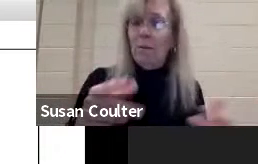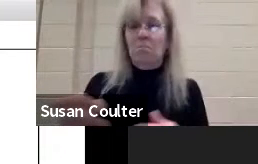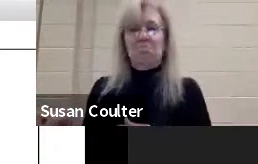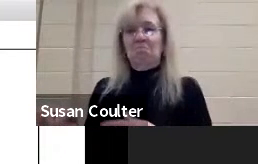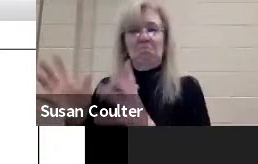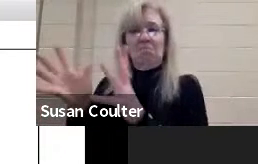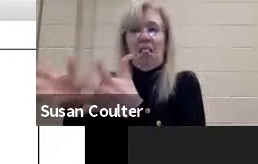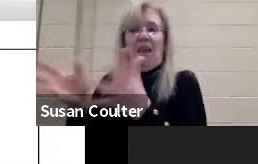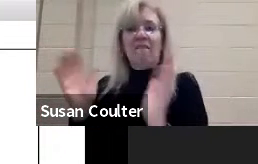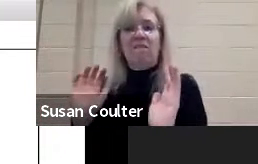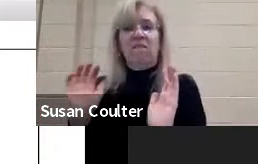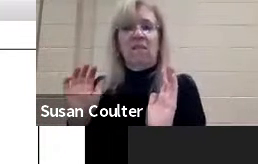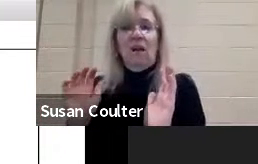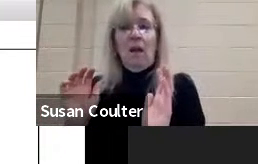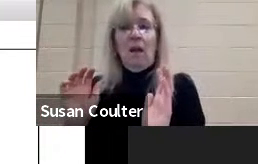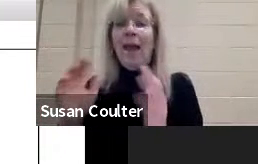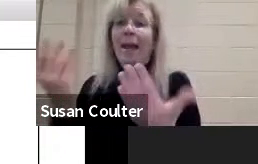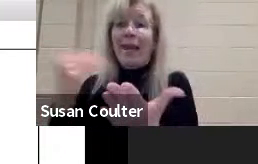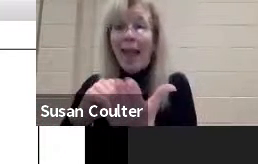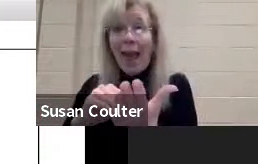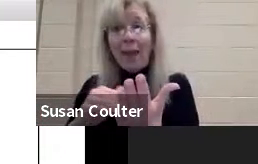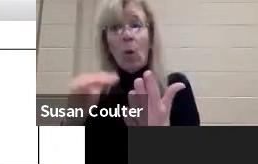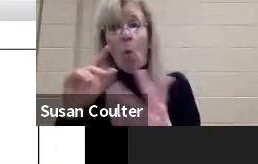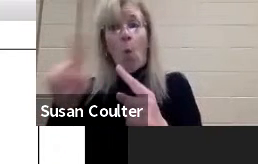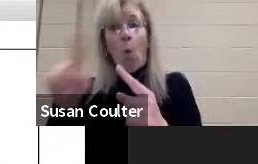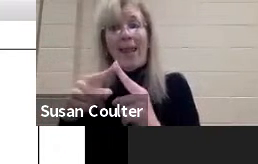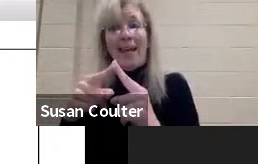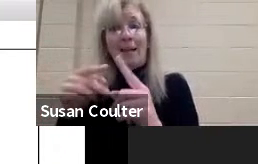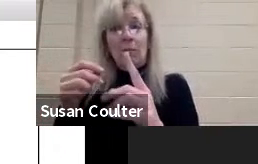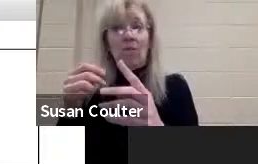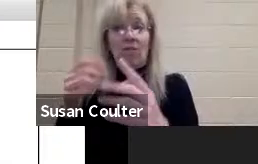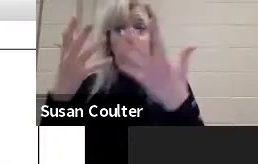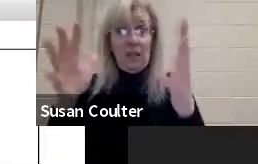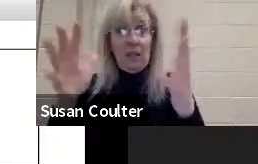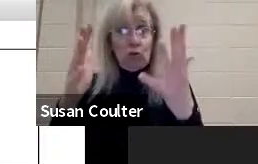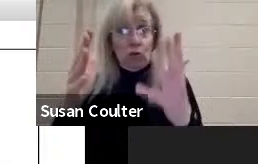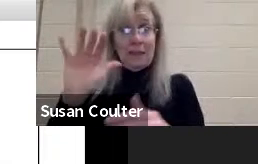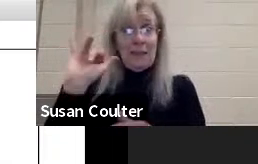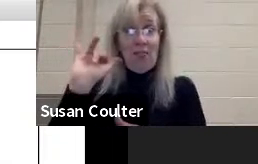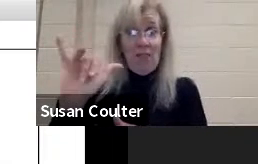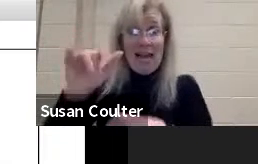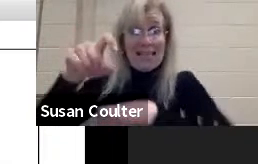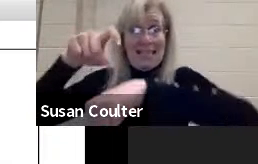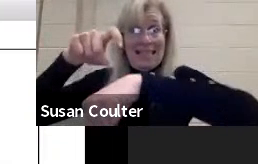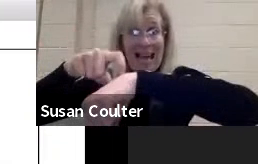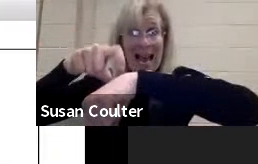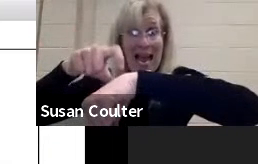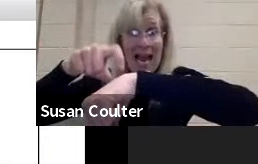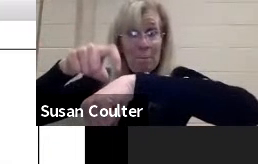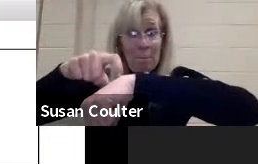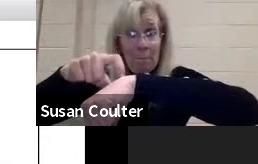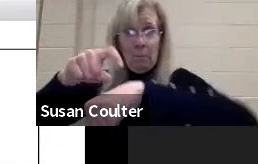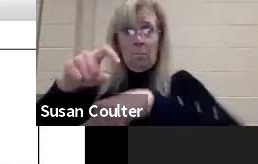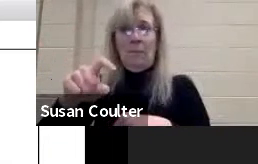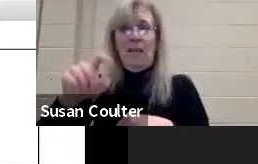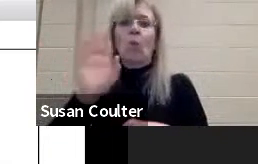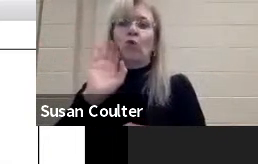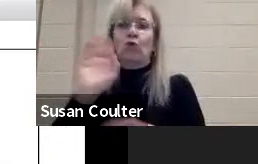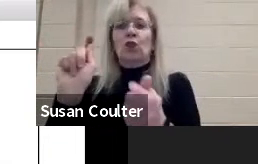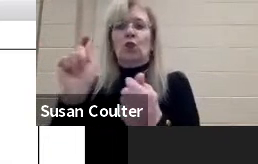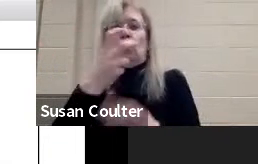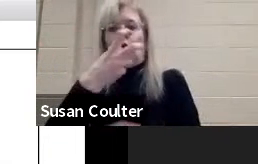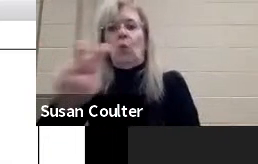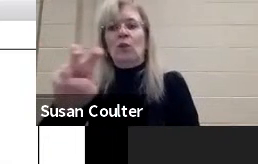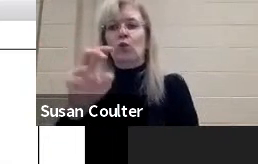what? Leave. And again, when it finishes that time, it